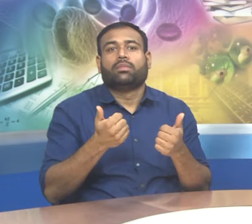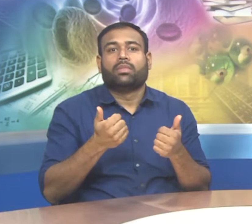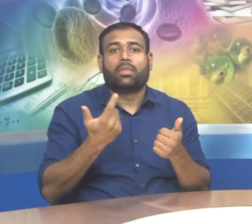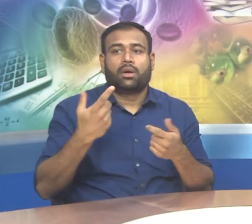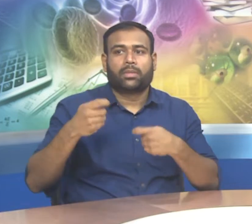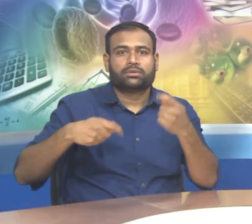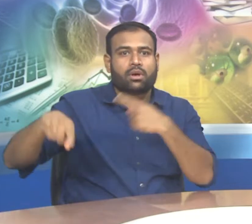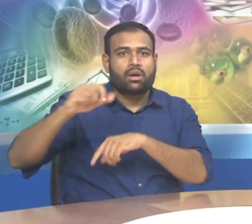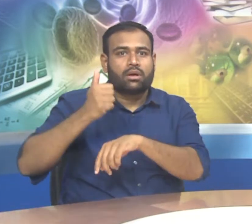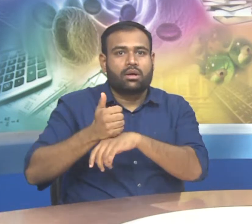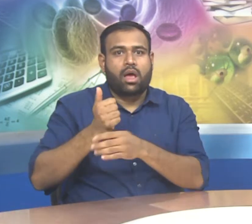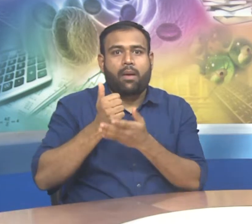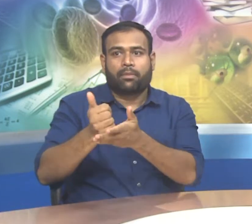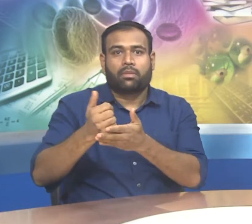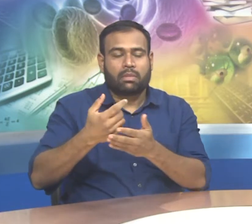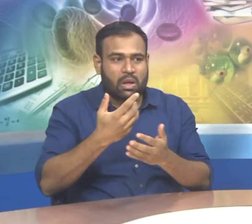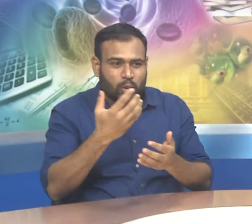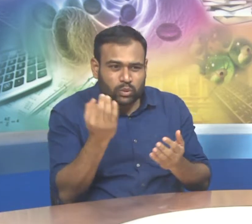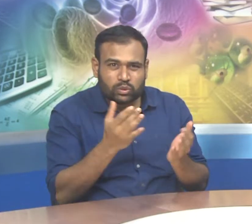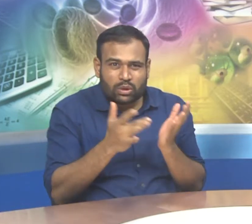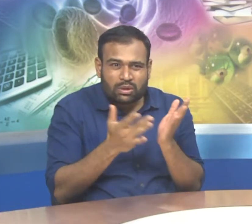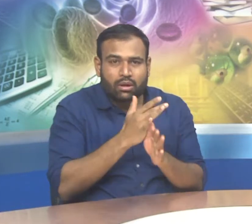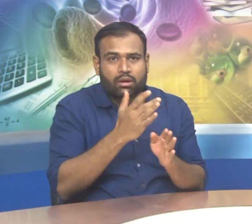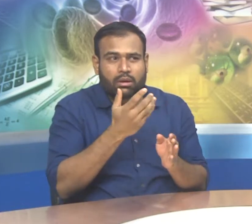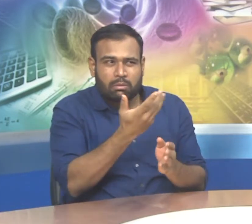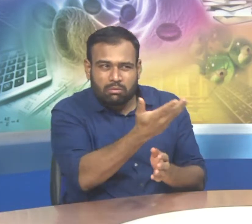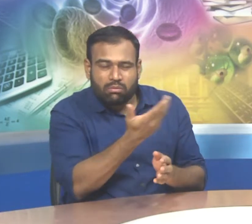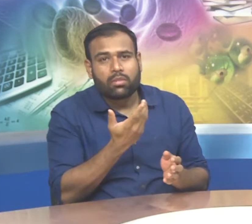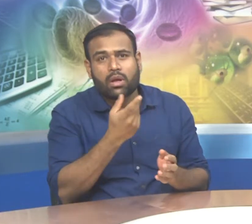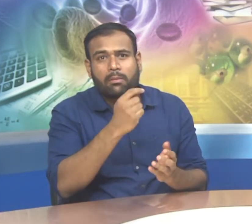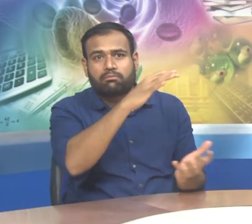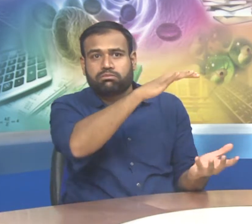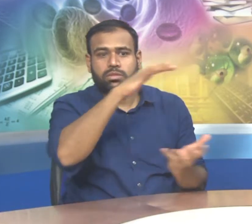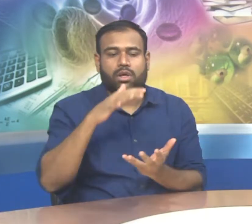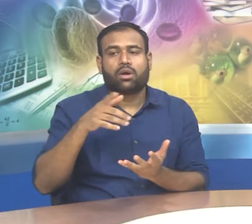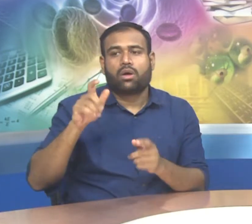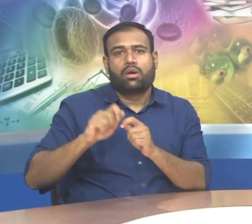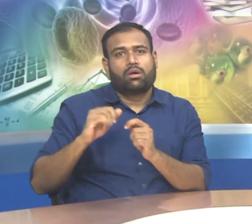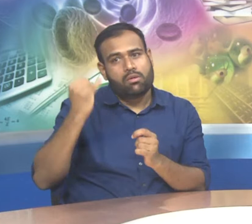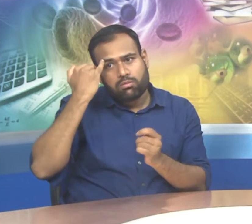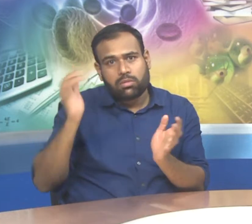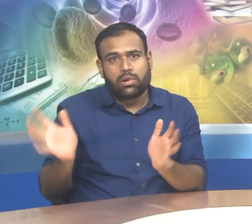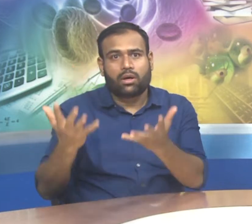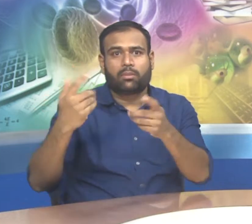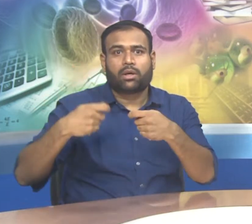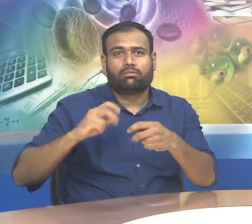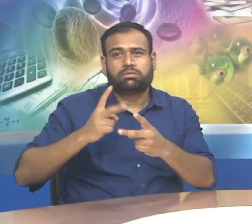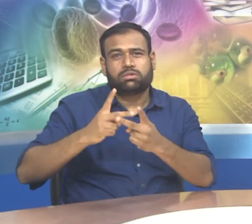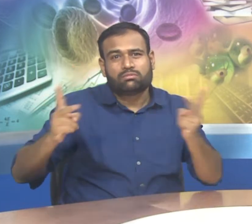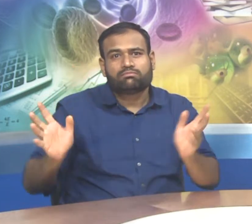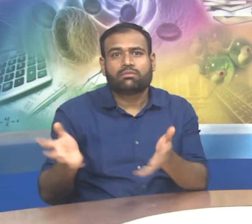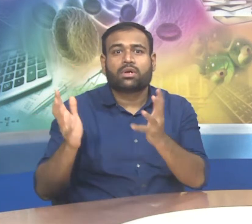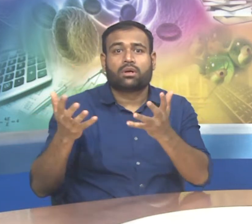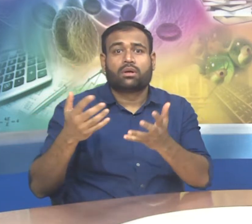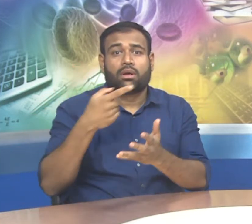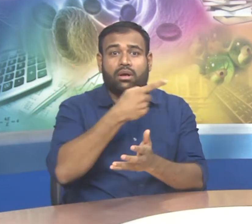For the upgradation of the industrial equipments, we need some financial support.